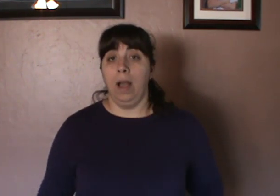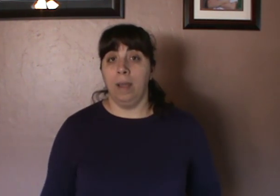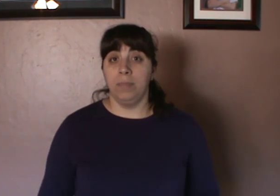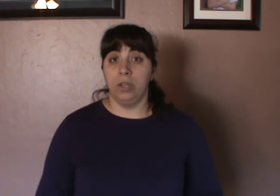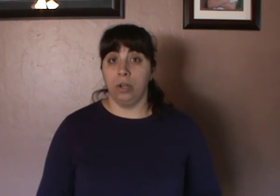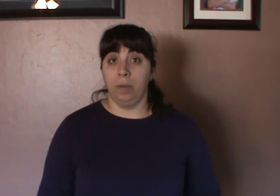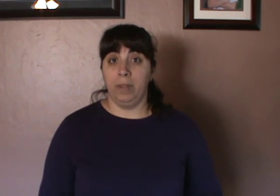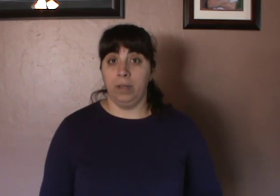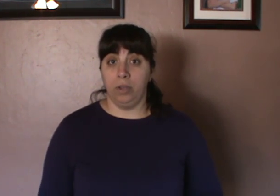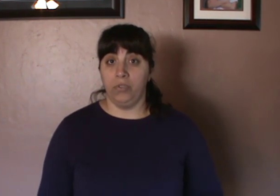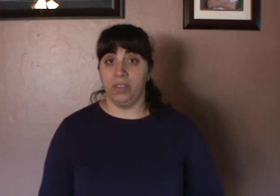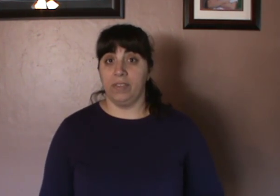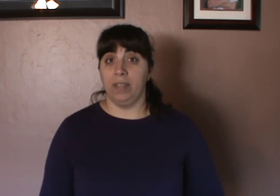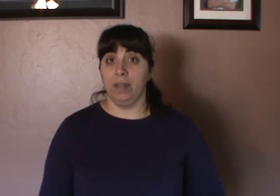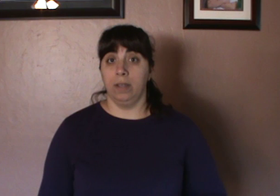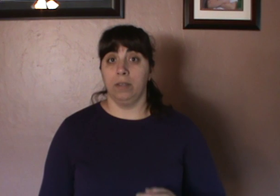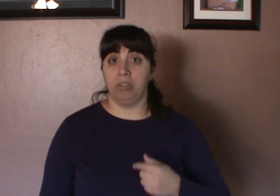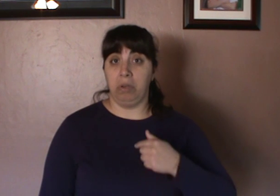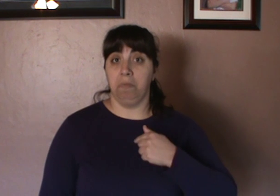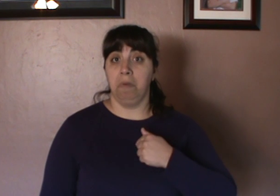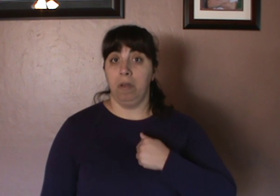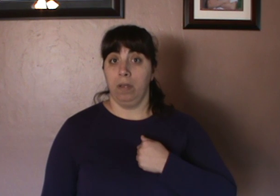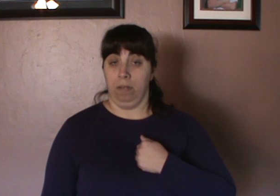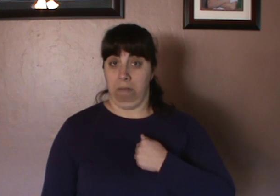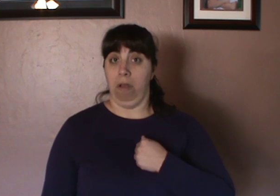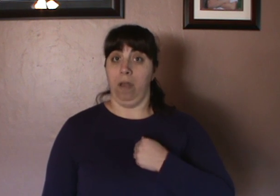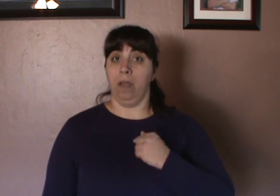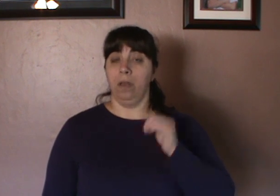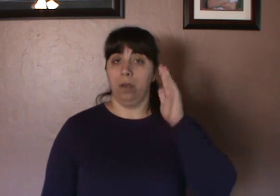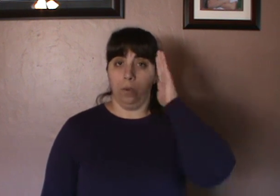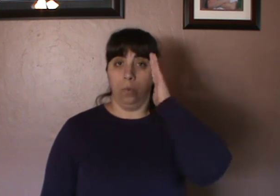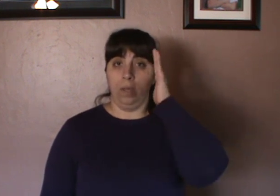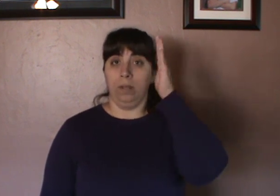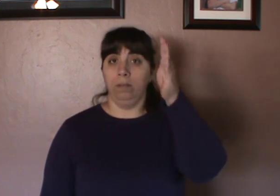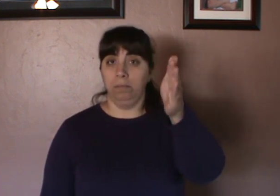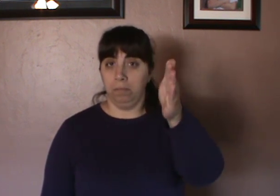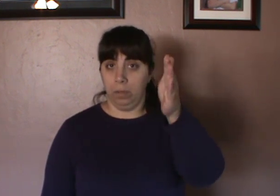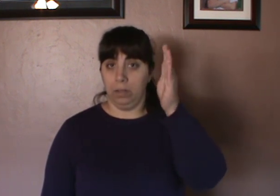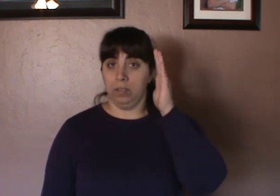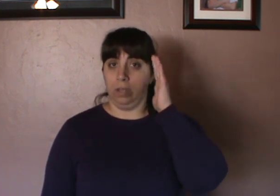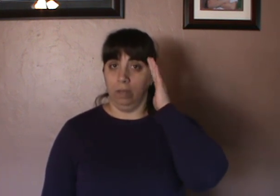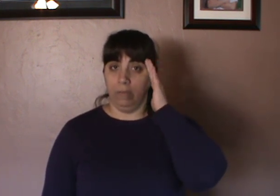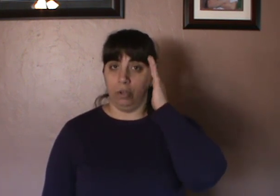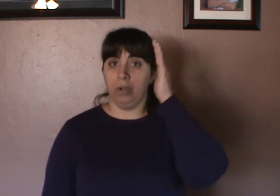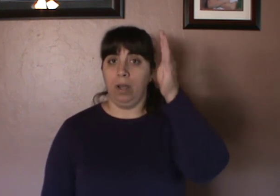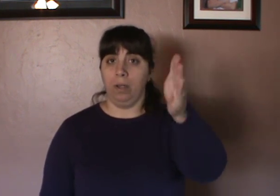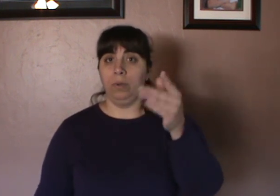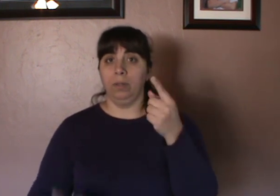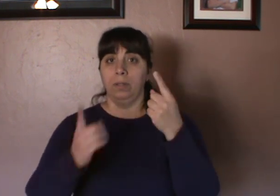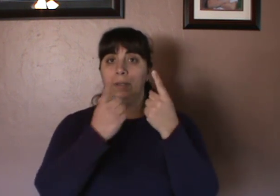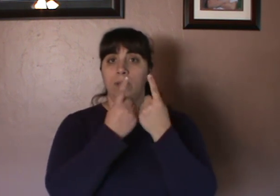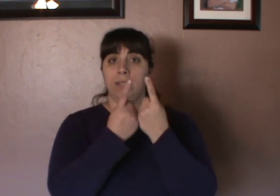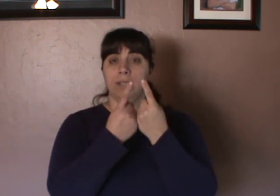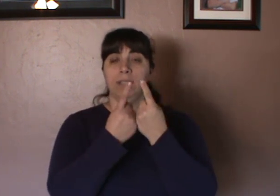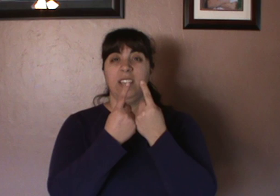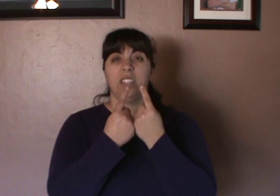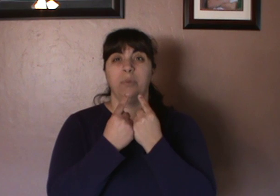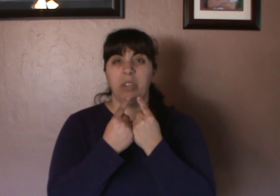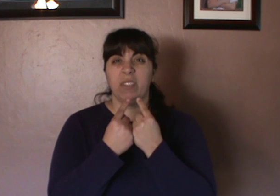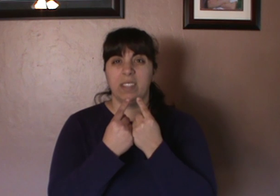I'm determined to succeed. So I will, it's all in the future, I will succeed. So when you succeed,